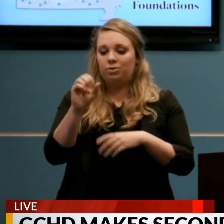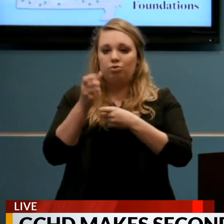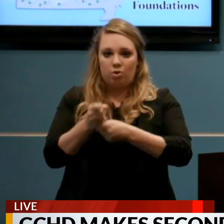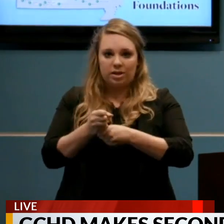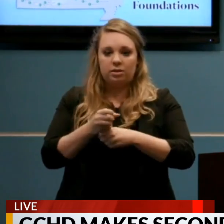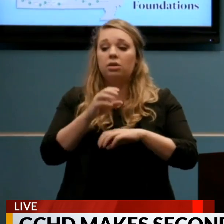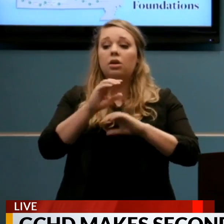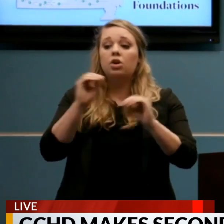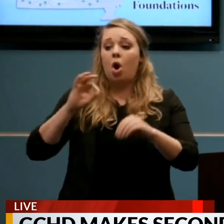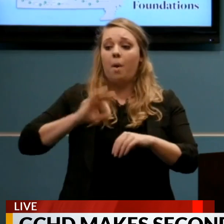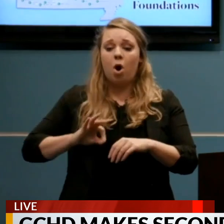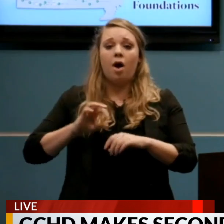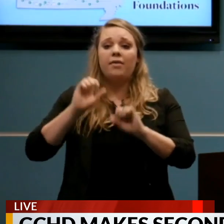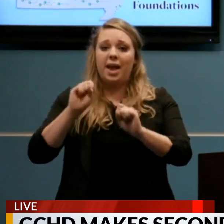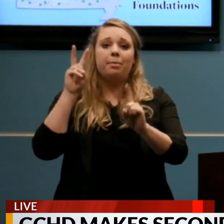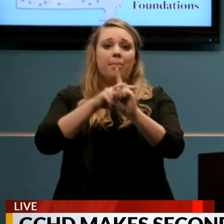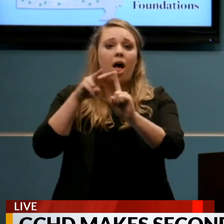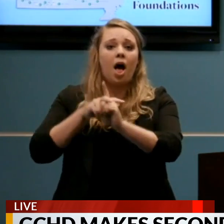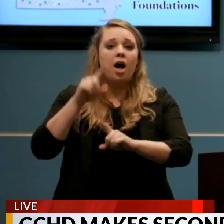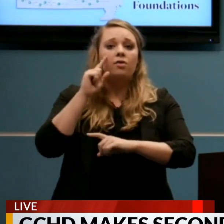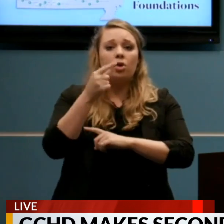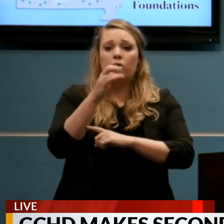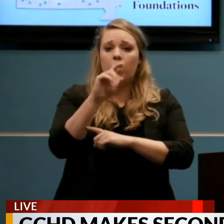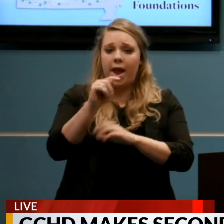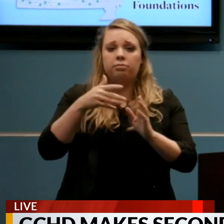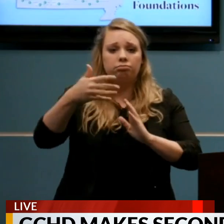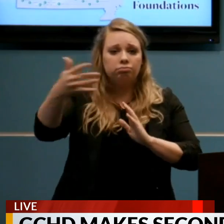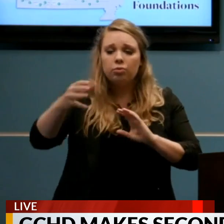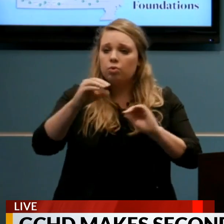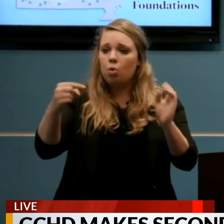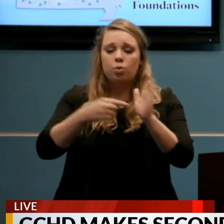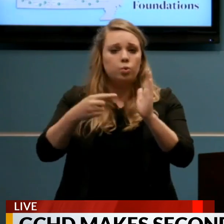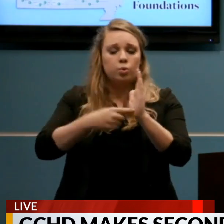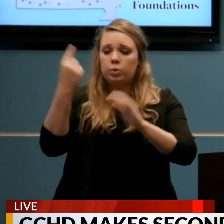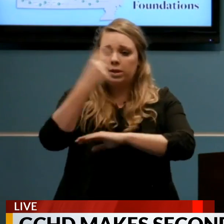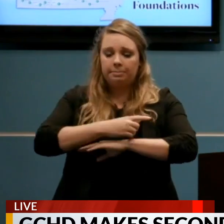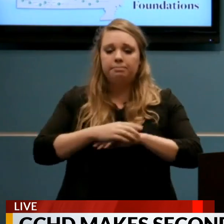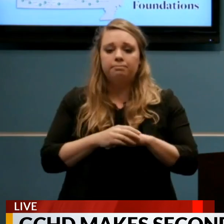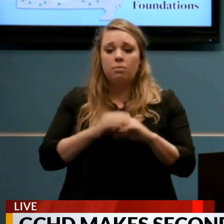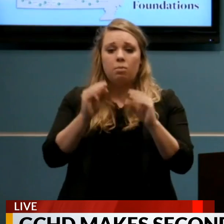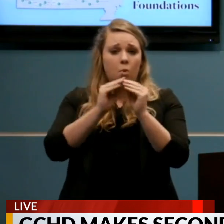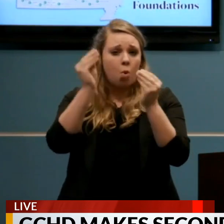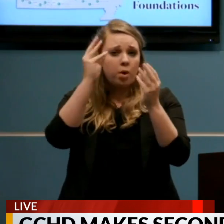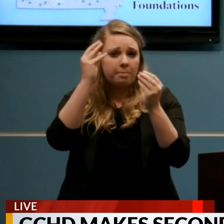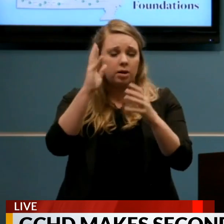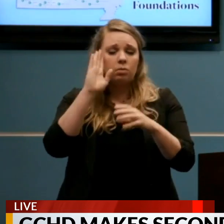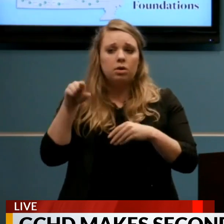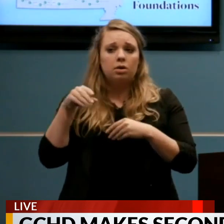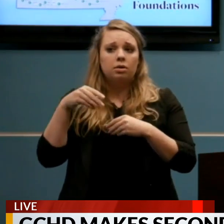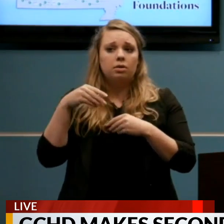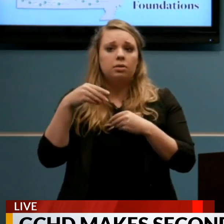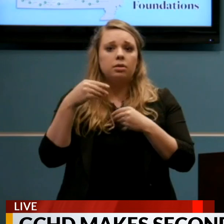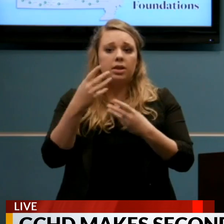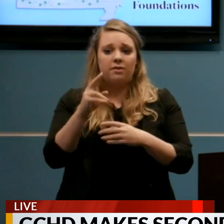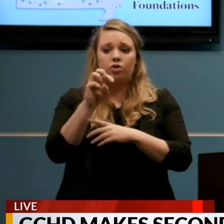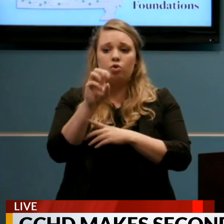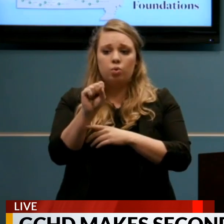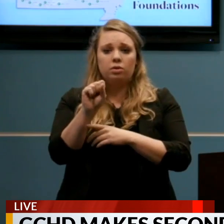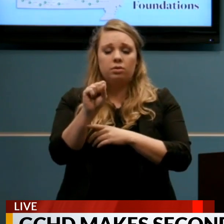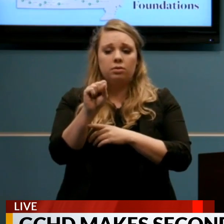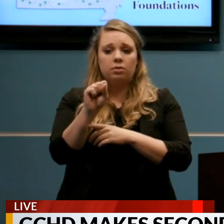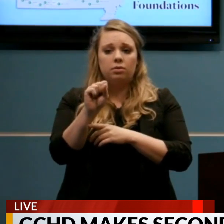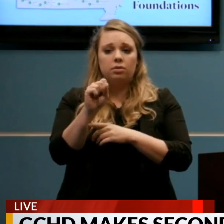for the grants on an ongoing basis. There will not be grant deadlines. More information is provided in the news release